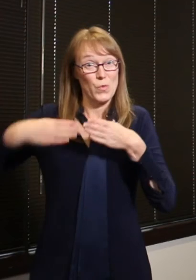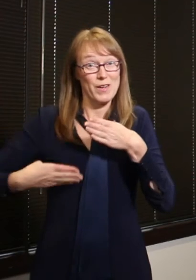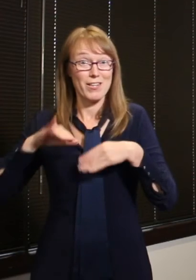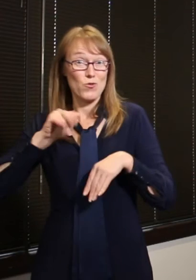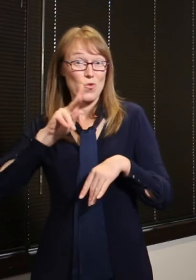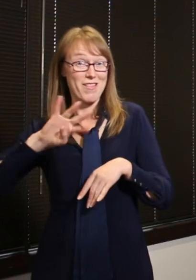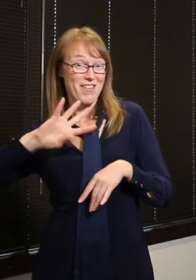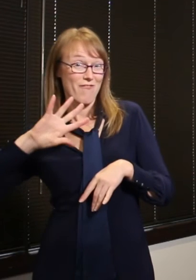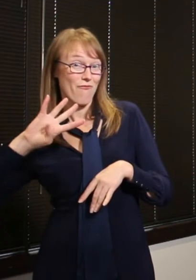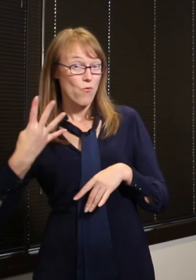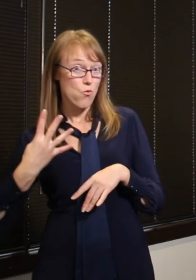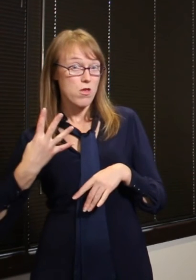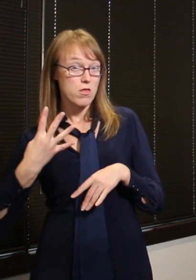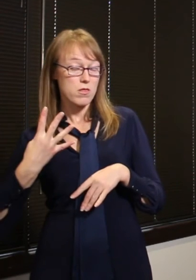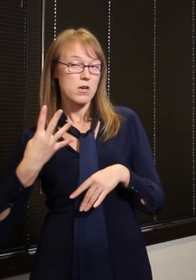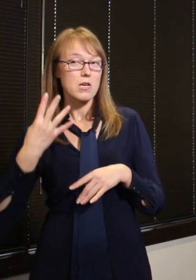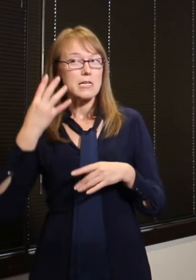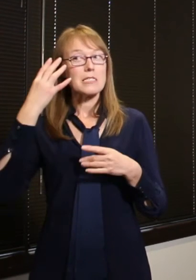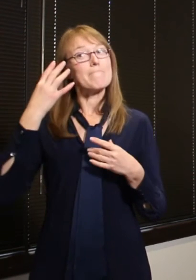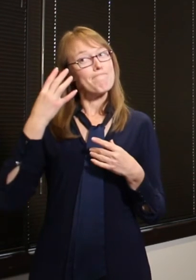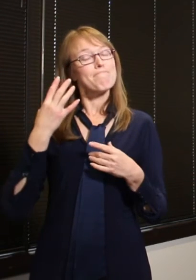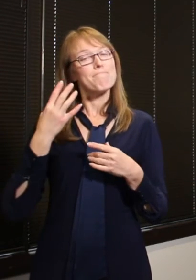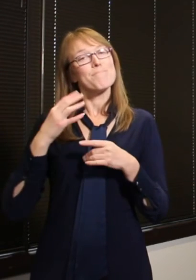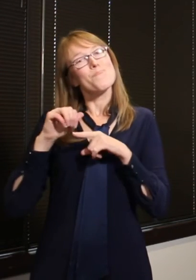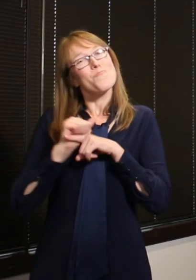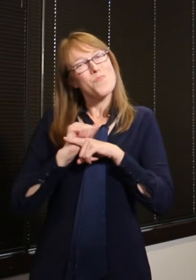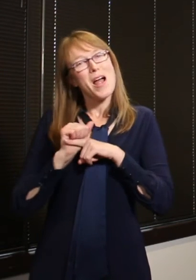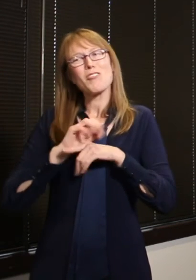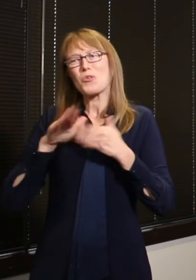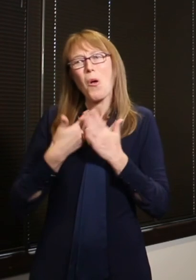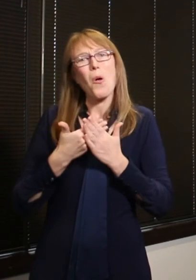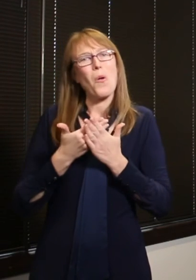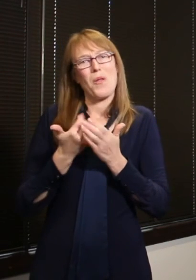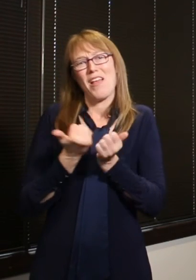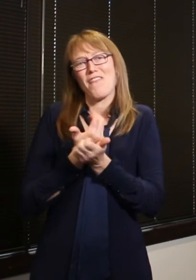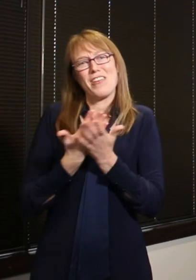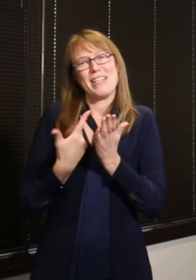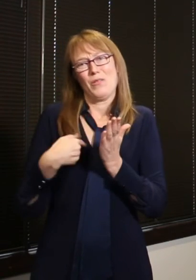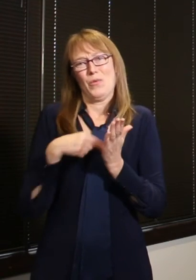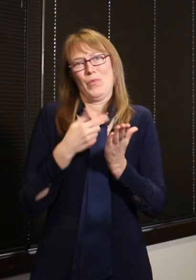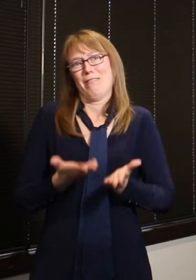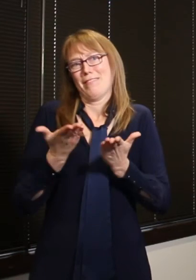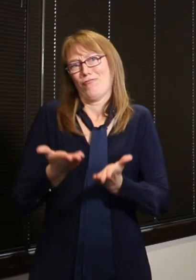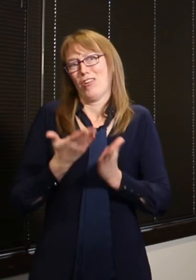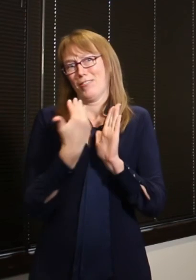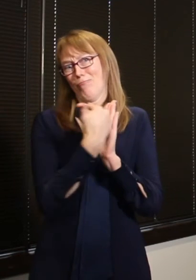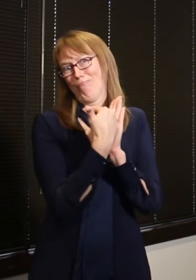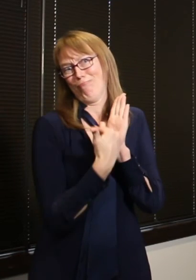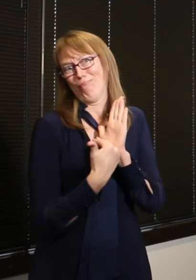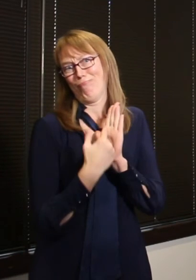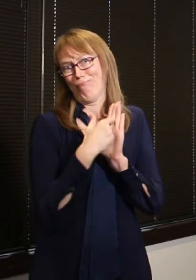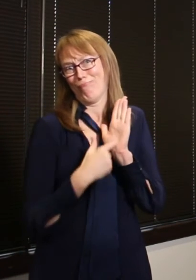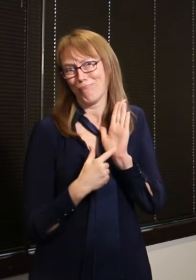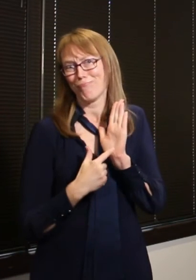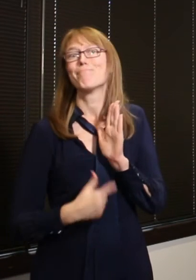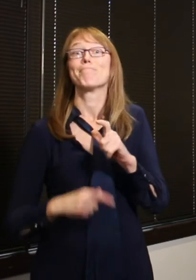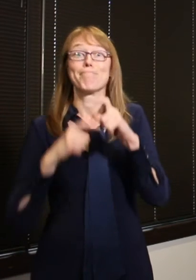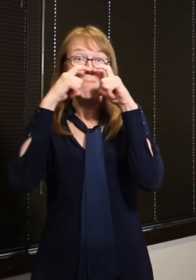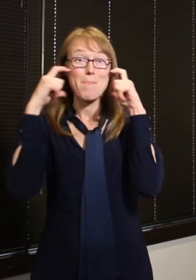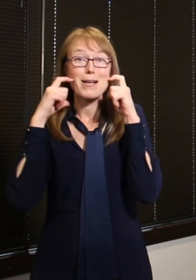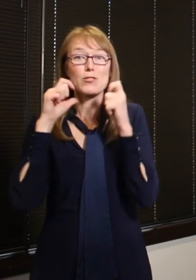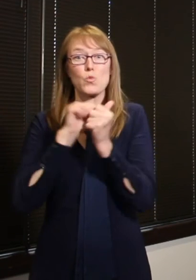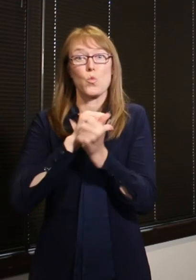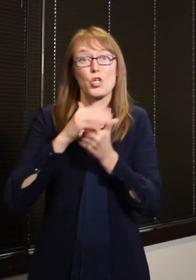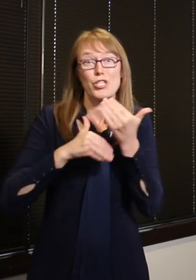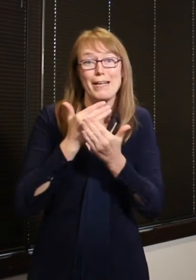things that we've been advocating for really since the beginning of the pandemic. So we don't want to undo all of the hard work